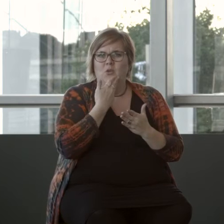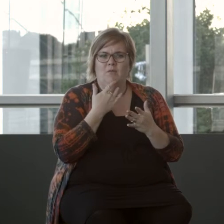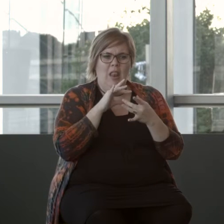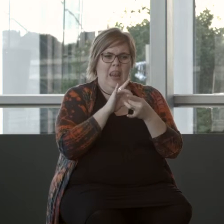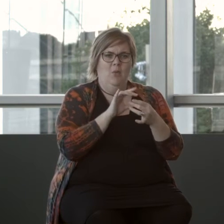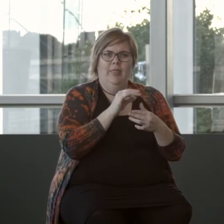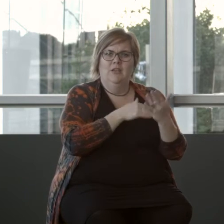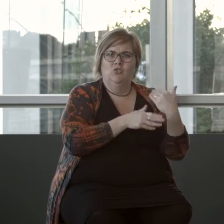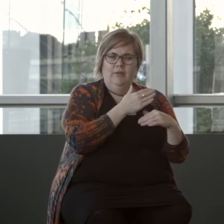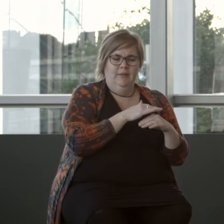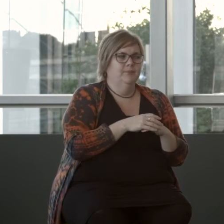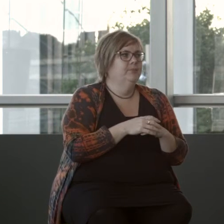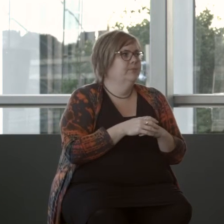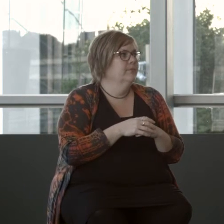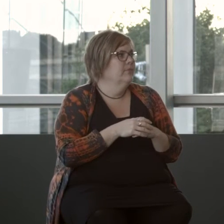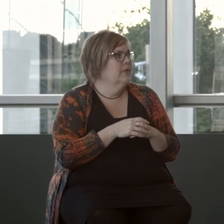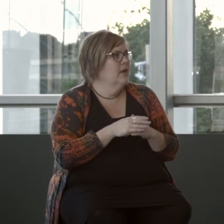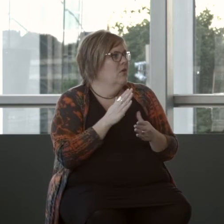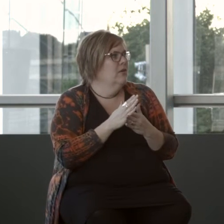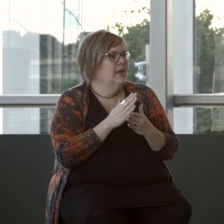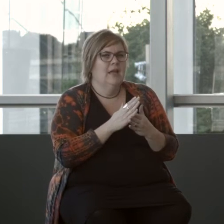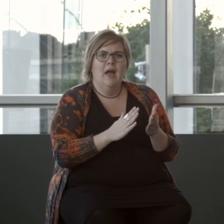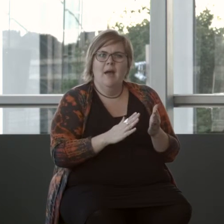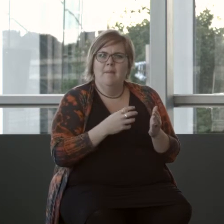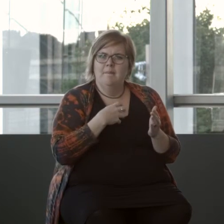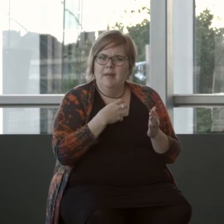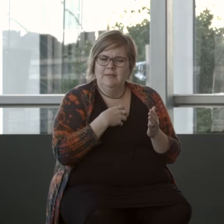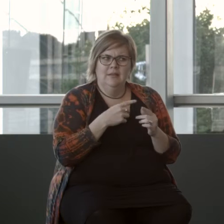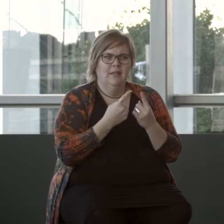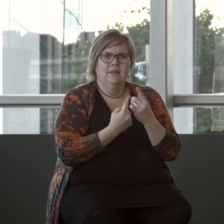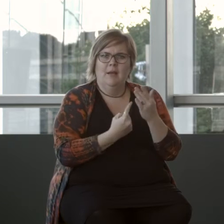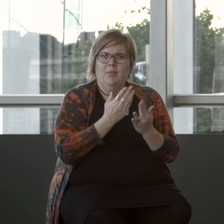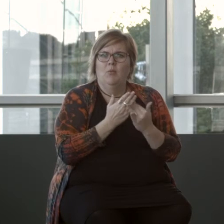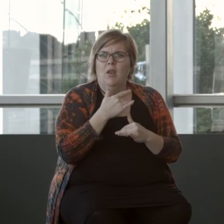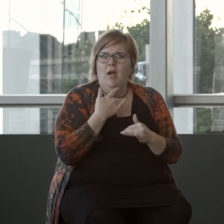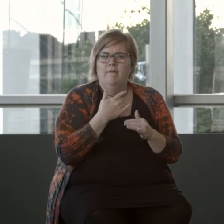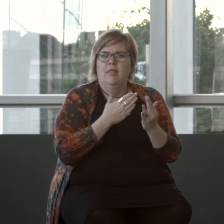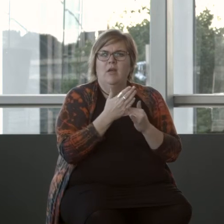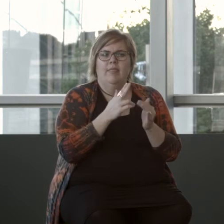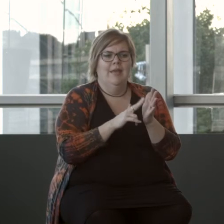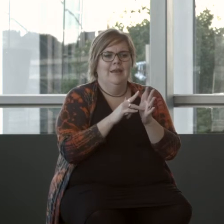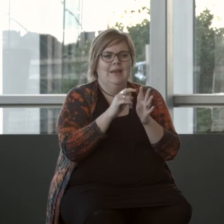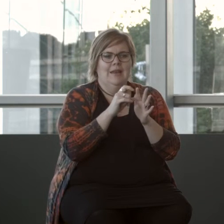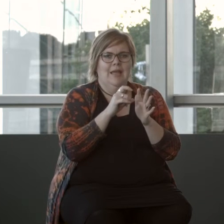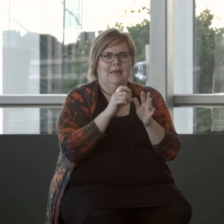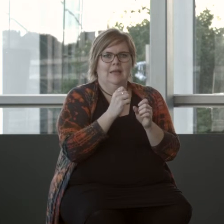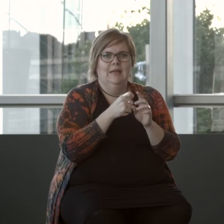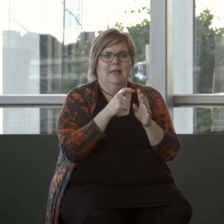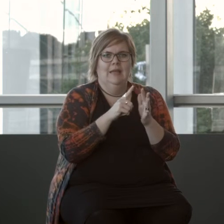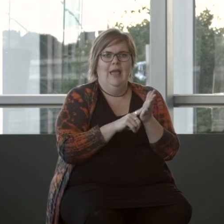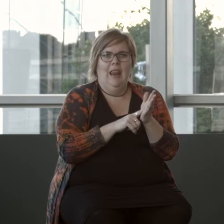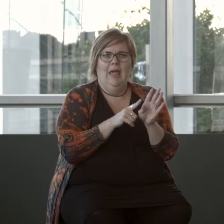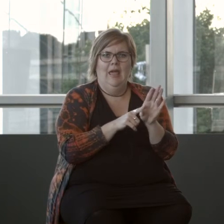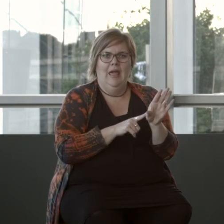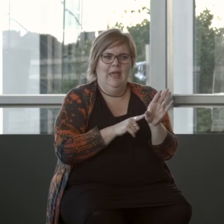history. And amazing things happened during her life. The Ned Kelly gang got caught. The first